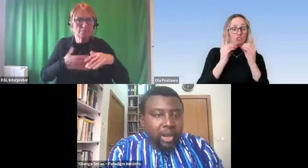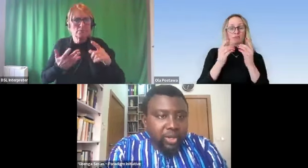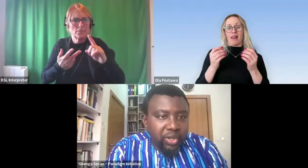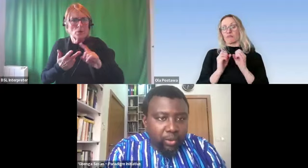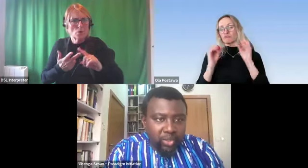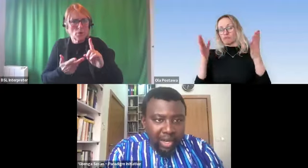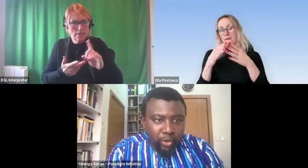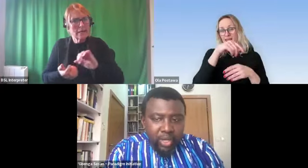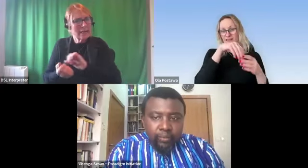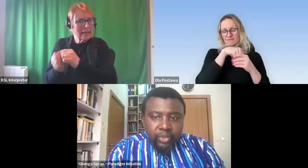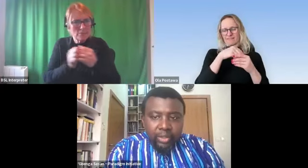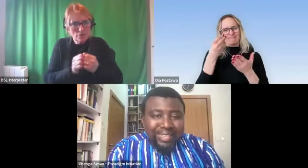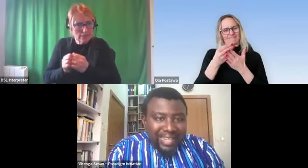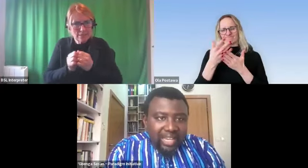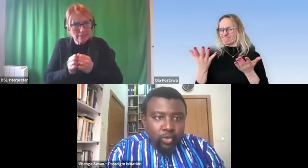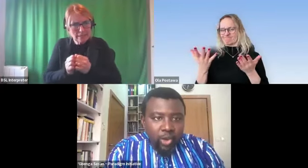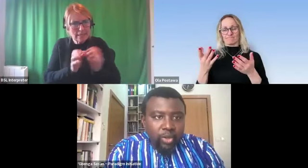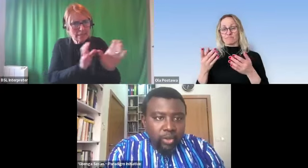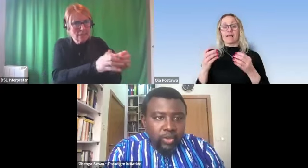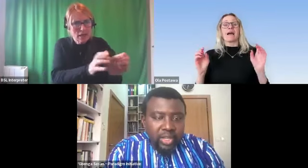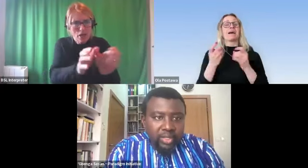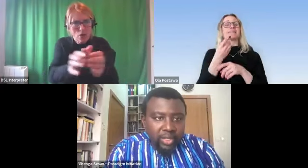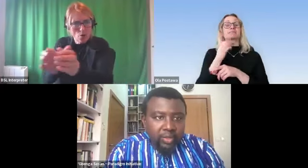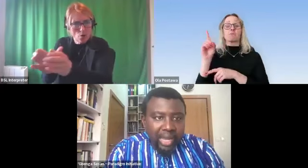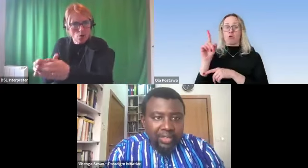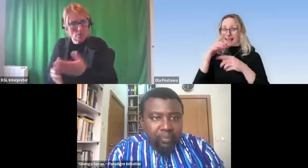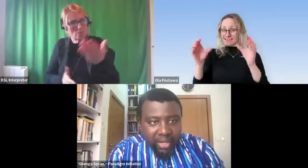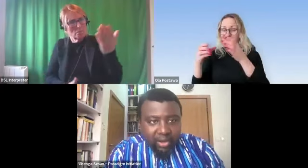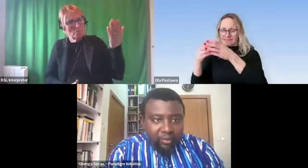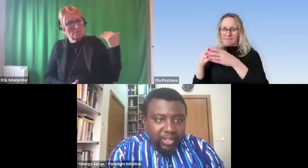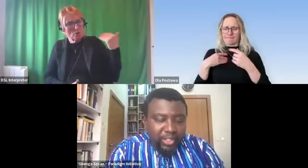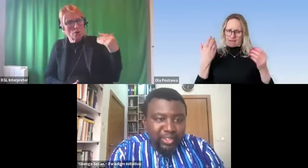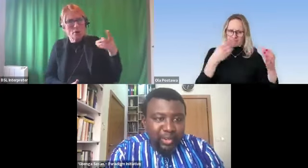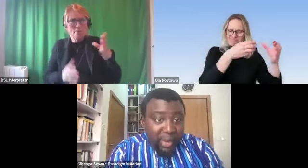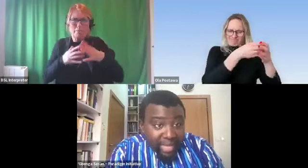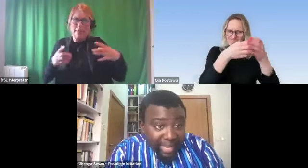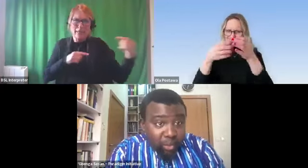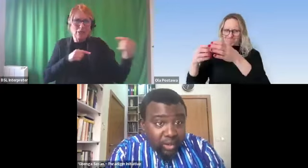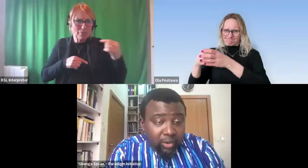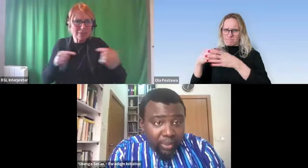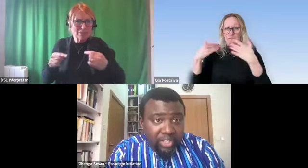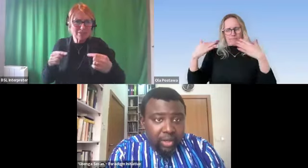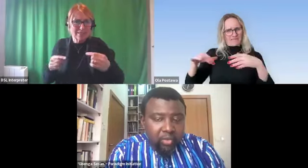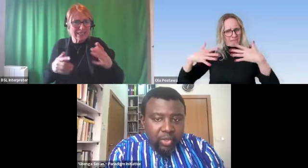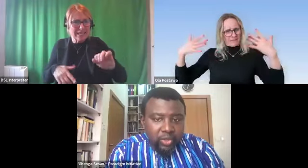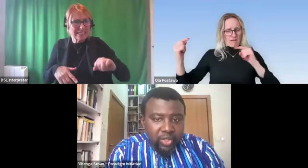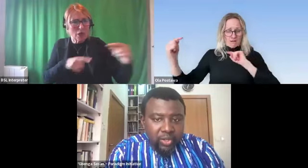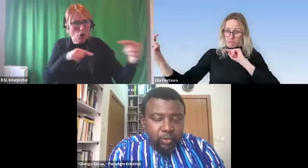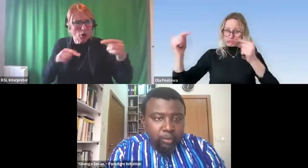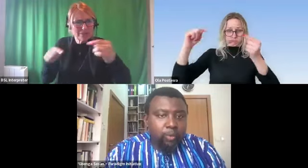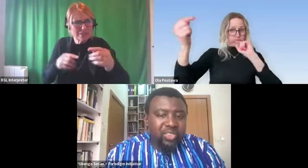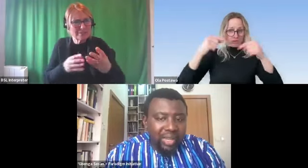One of them is collaboration across silos. The days when we used to see ourselves as big competitions, yes, we're still competing